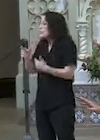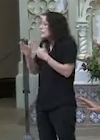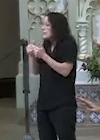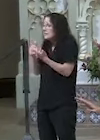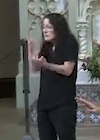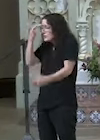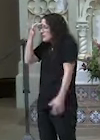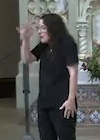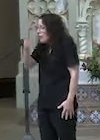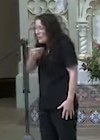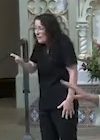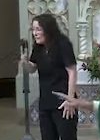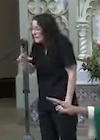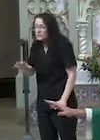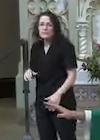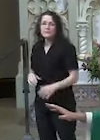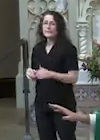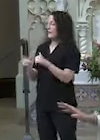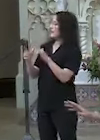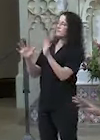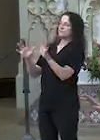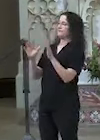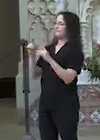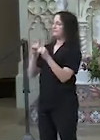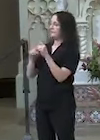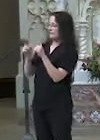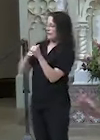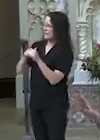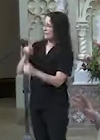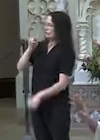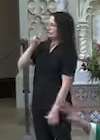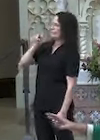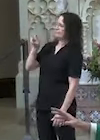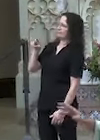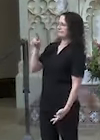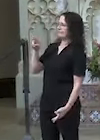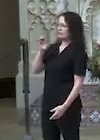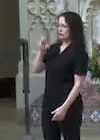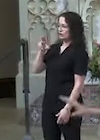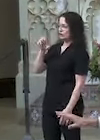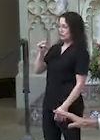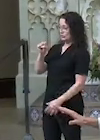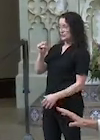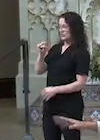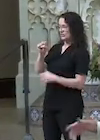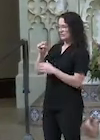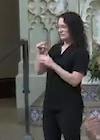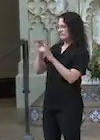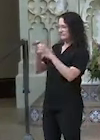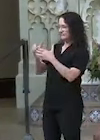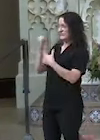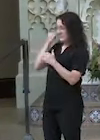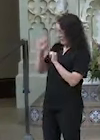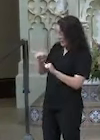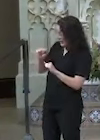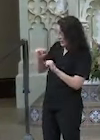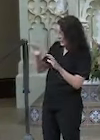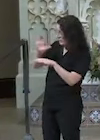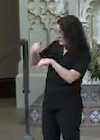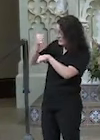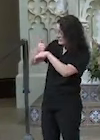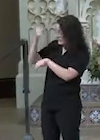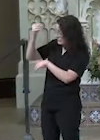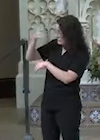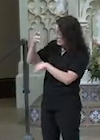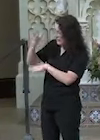no-brainers, right? When I first asked the Q's fund if we could do something like that, they said